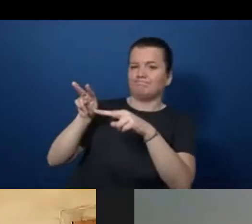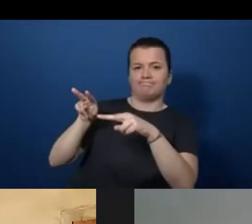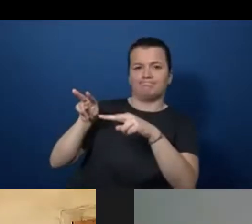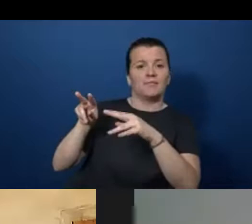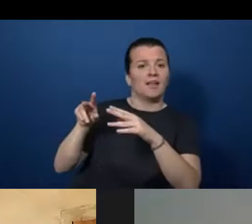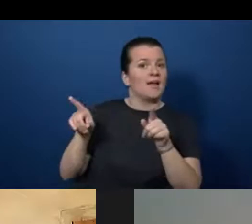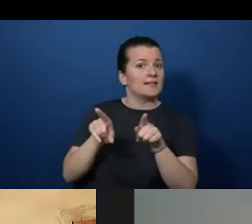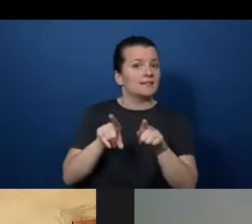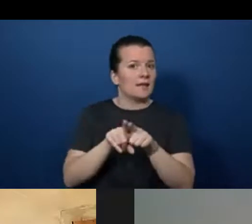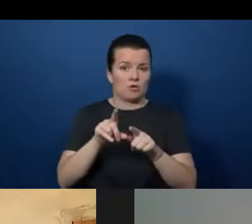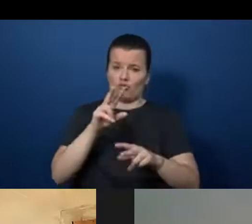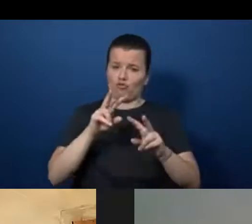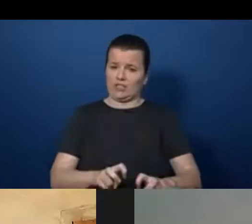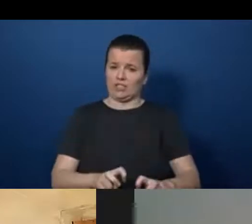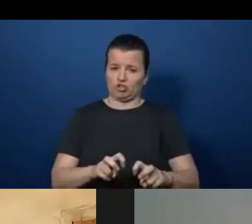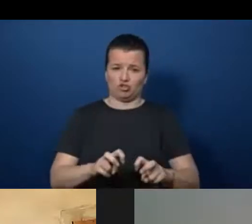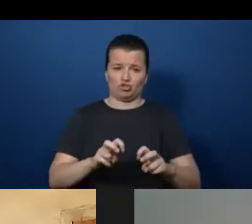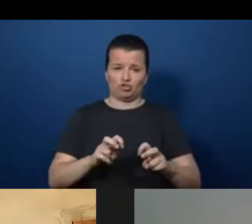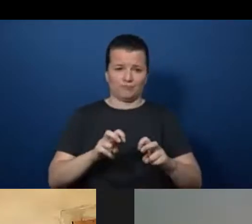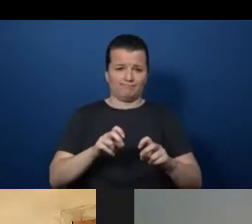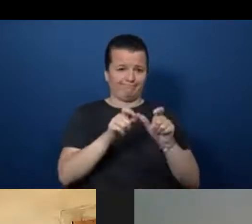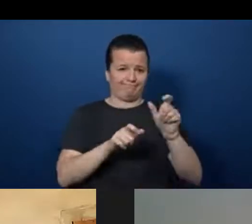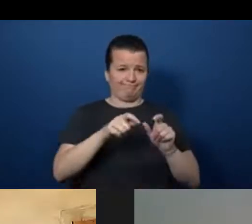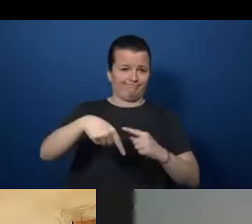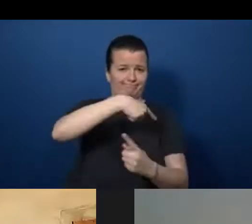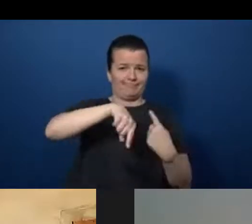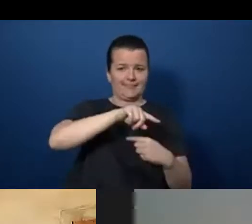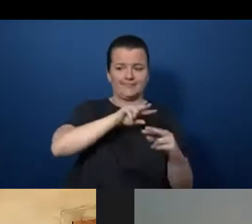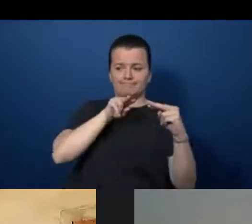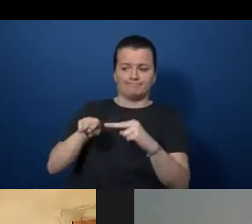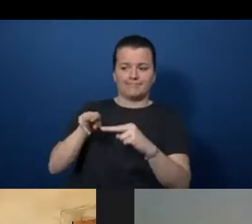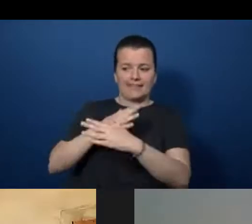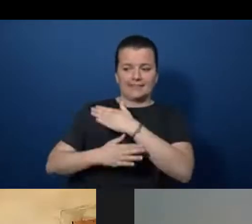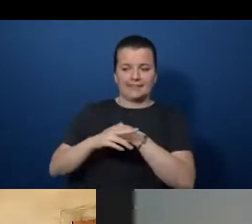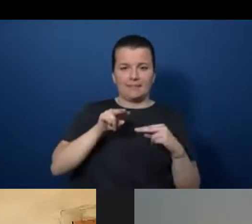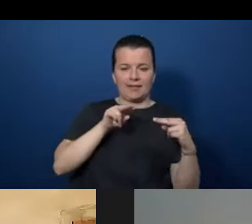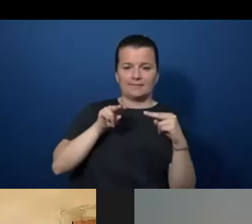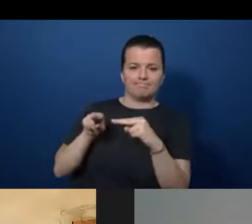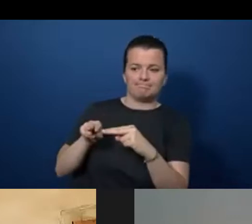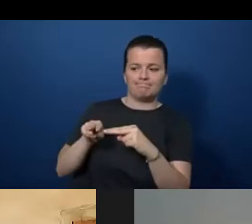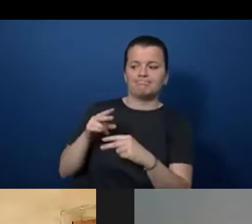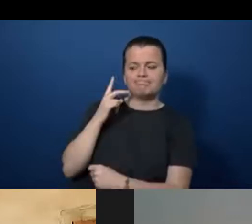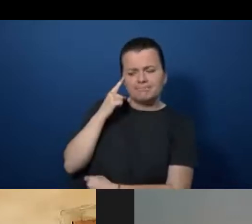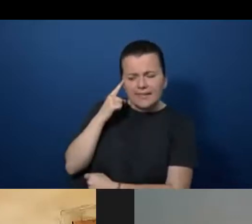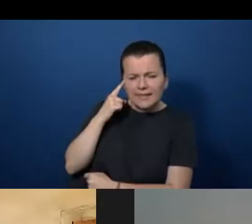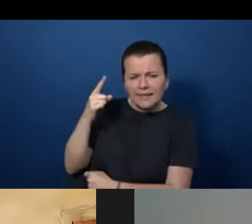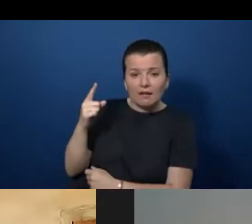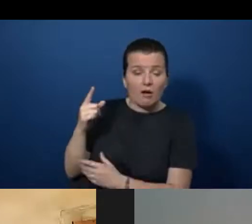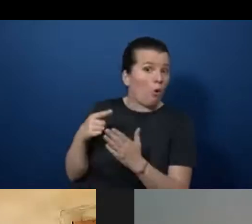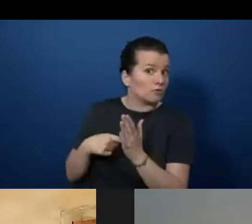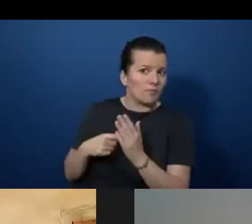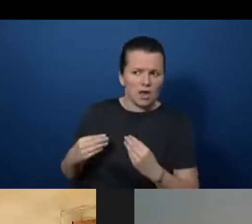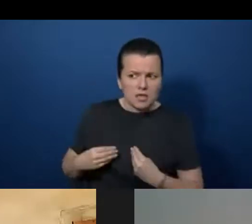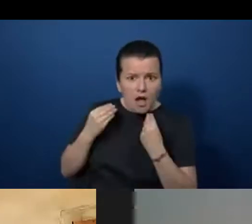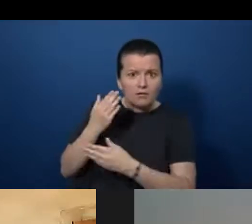community, many people may still think that people with disabilities and especially young people with